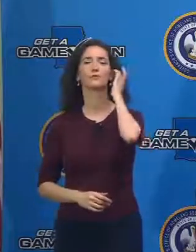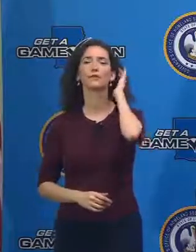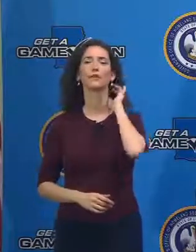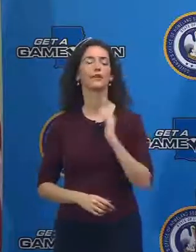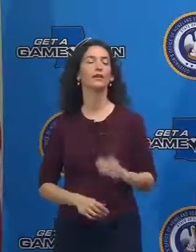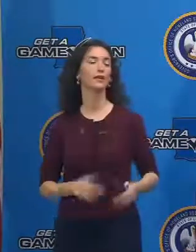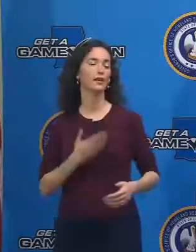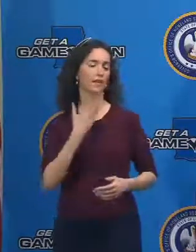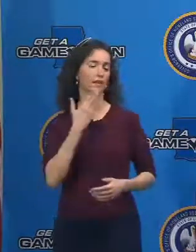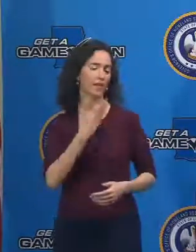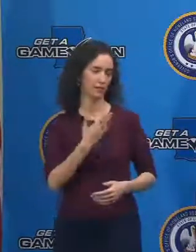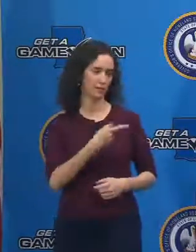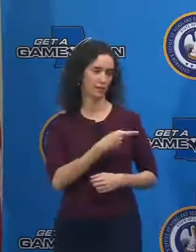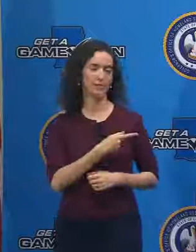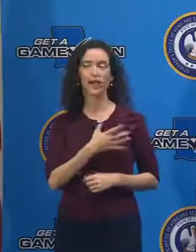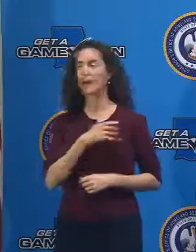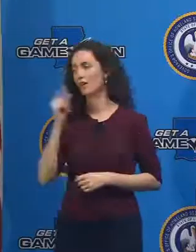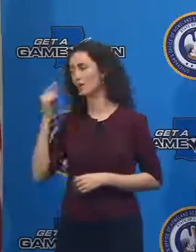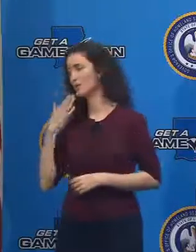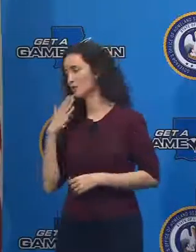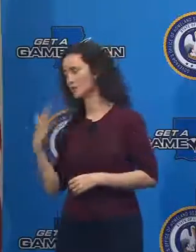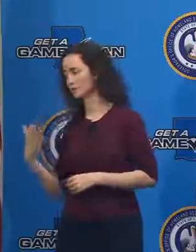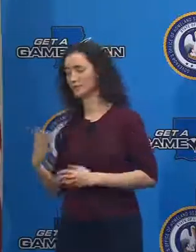Thank you, General, and thank you, Governor.